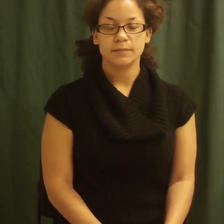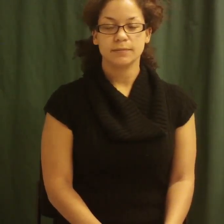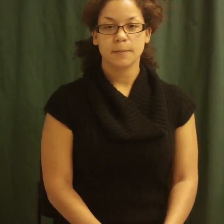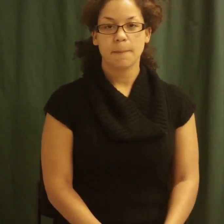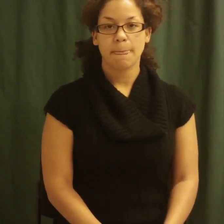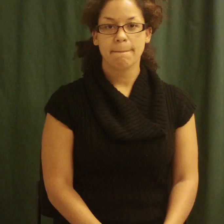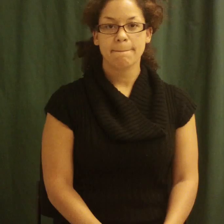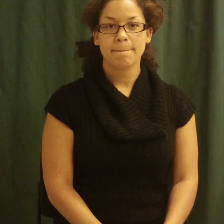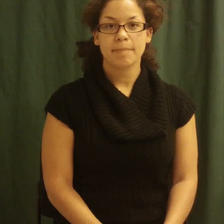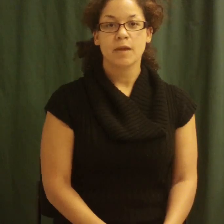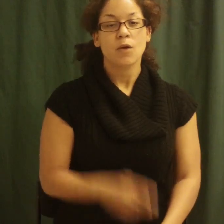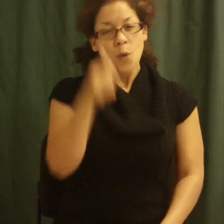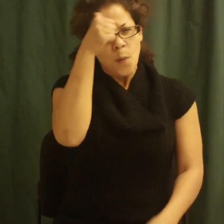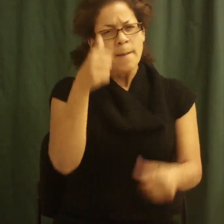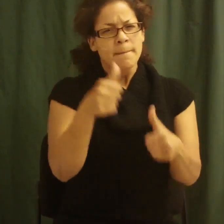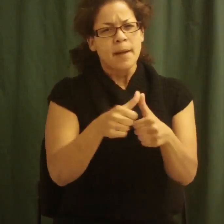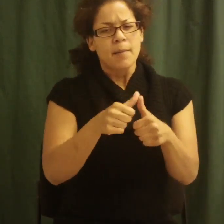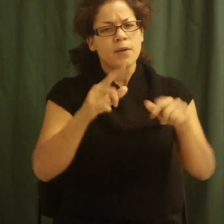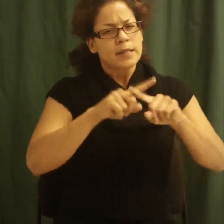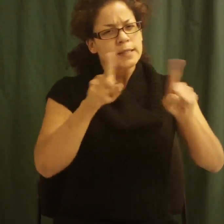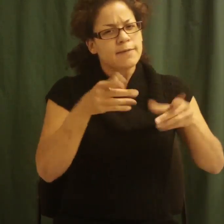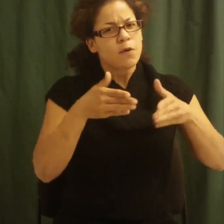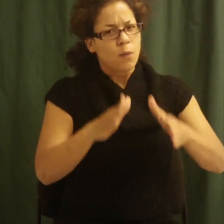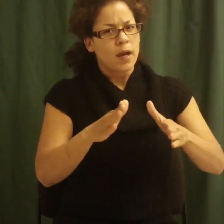Some of the different ways you can do it, trial and error.